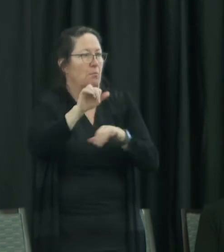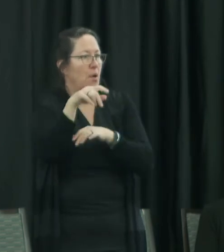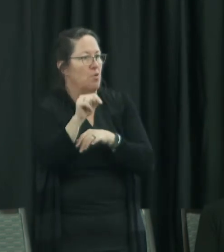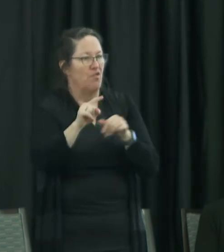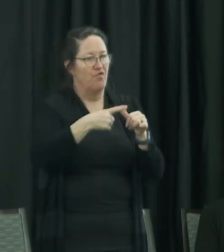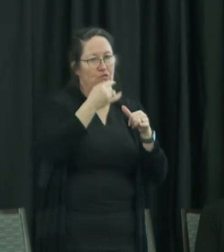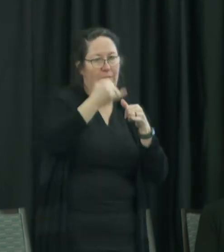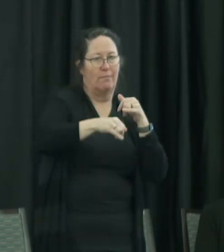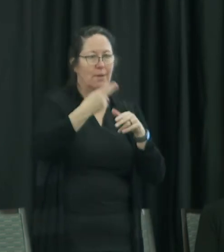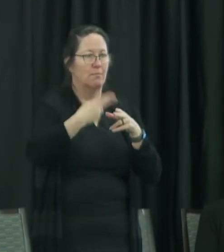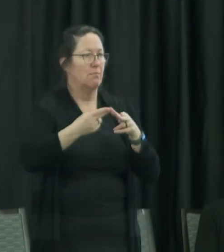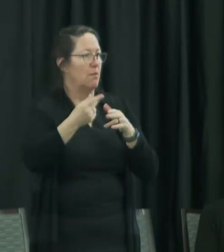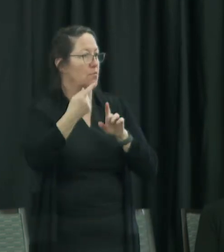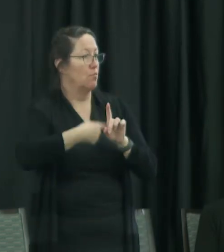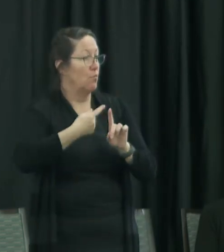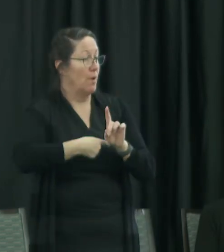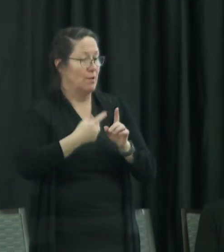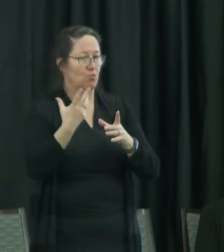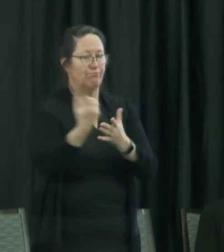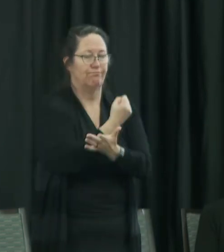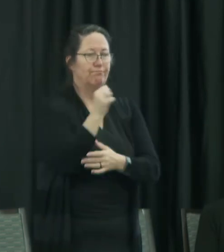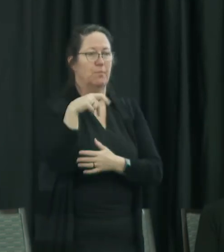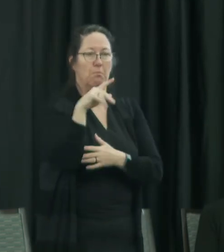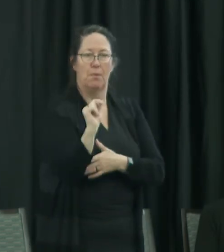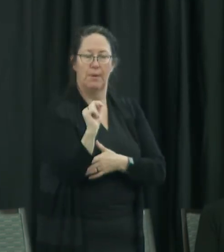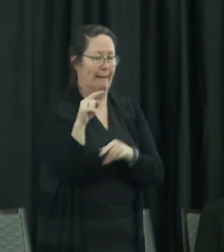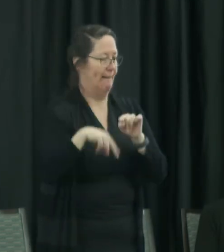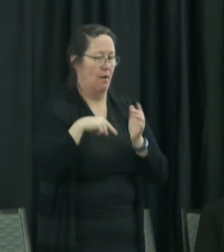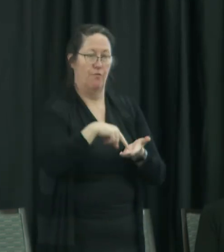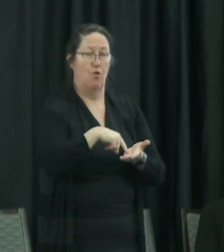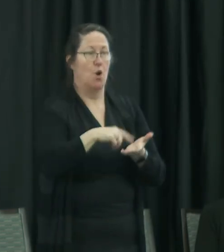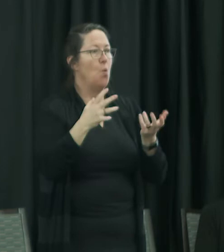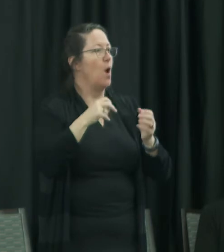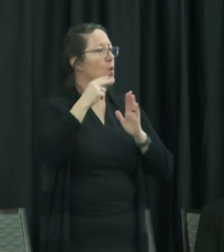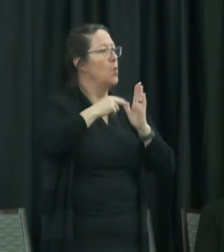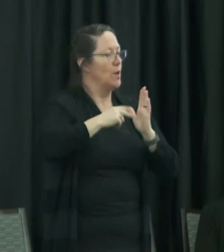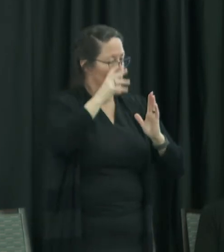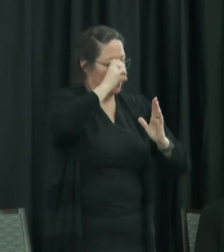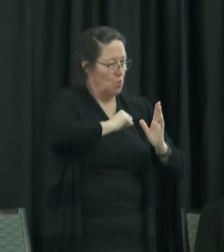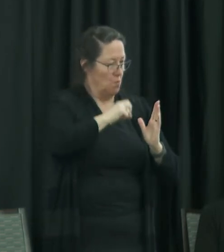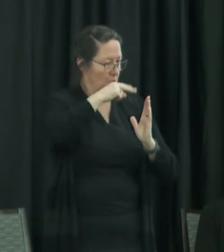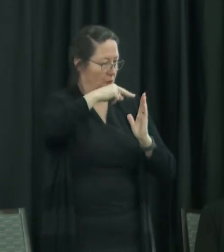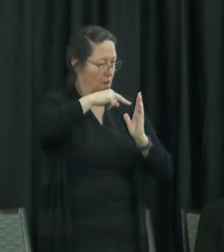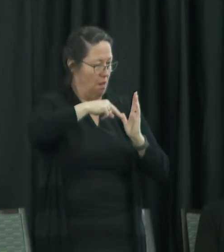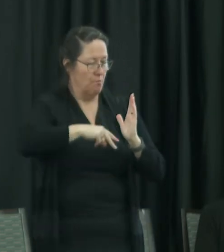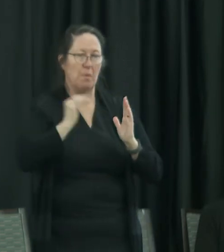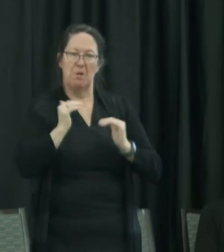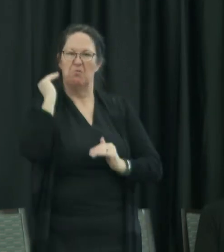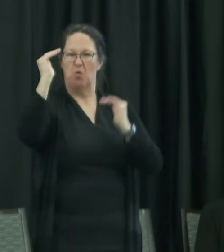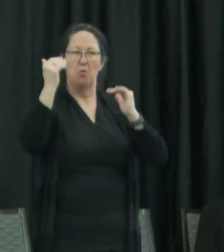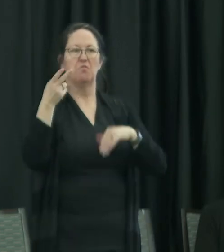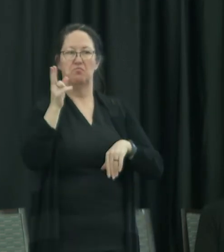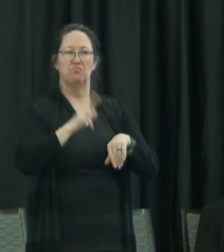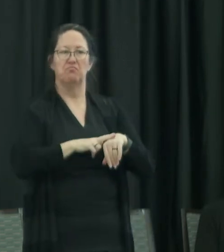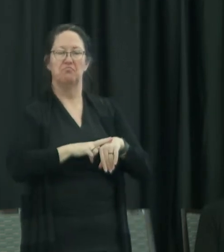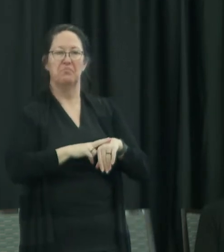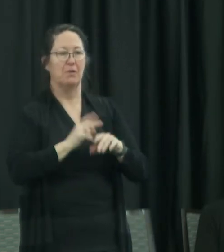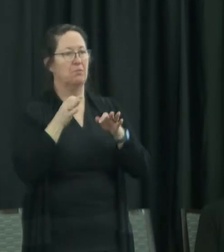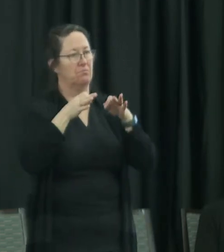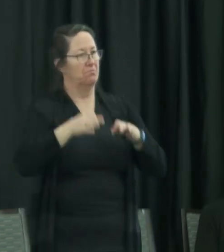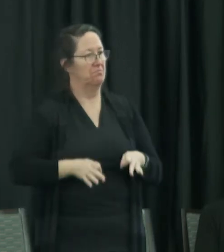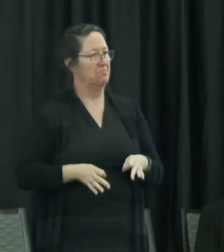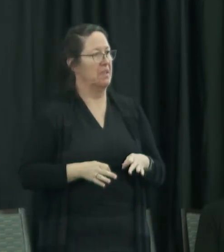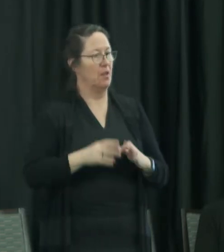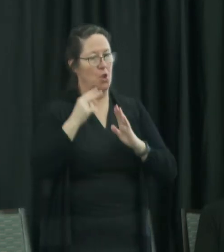last month's rent to secure an apartment. We wanted readers to assume Brian was an adult, and with the details we